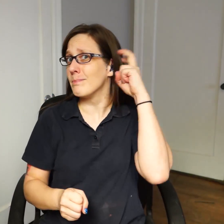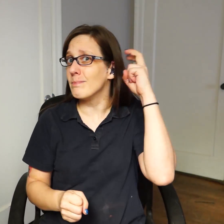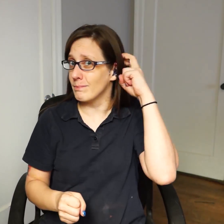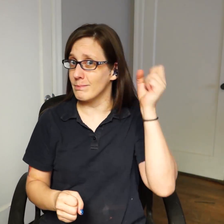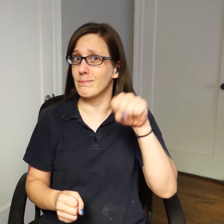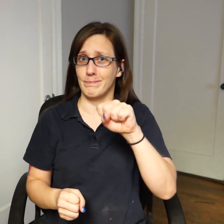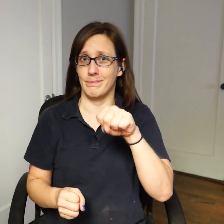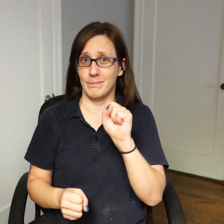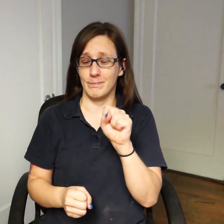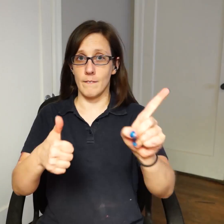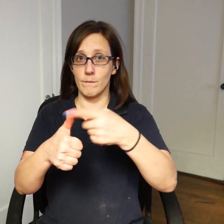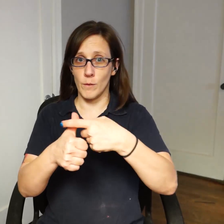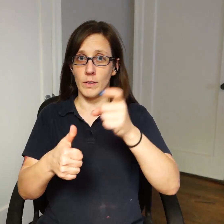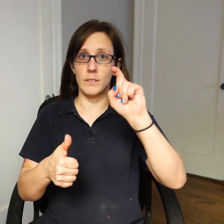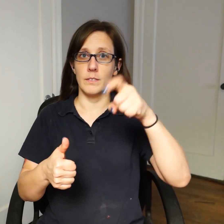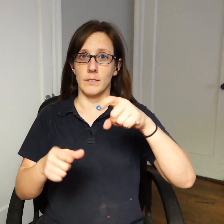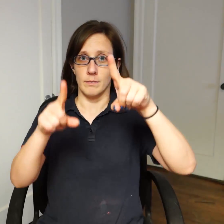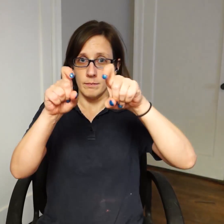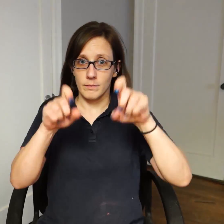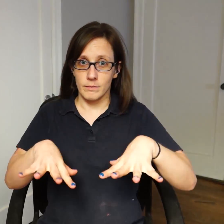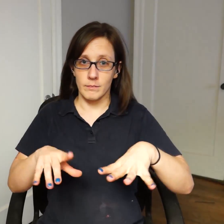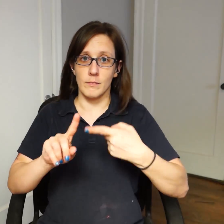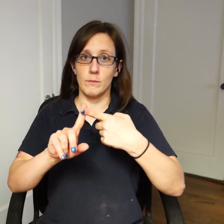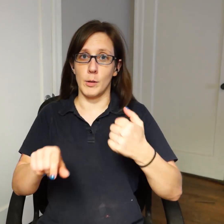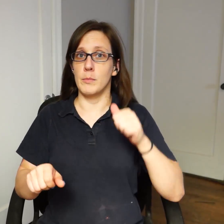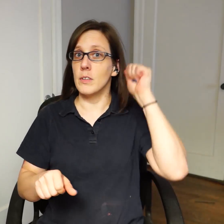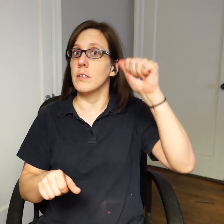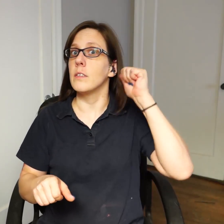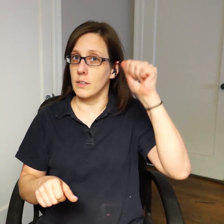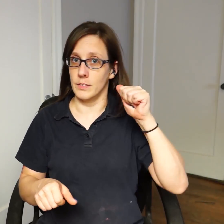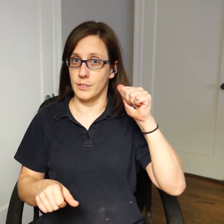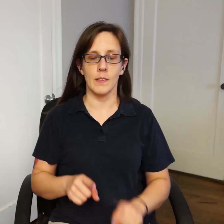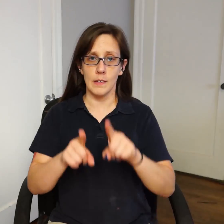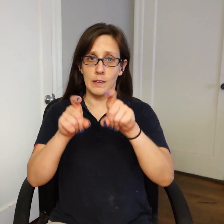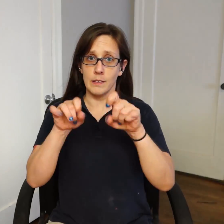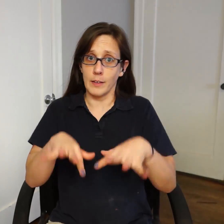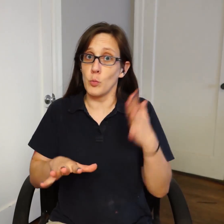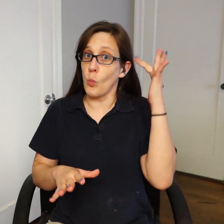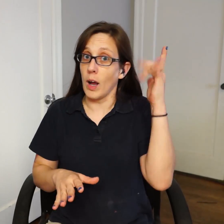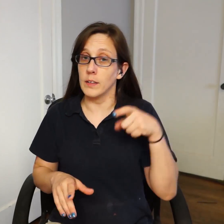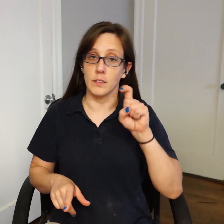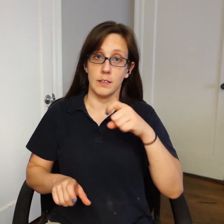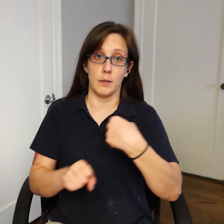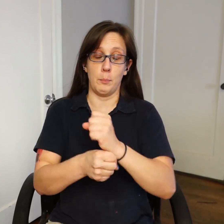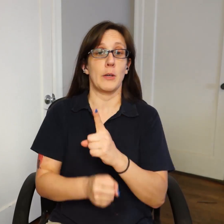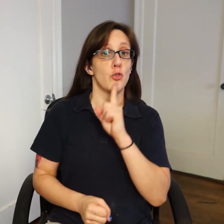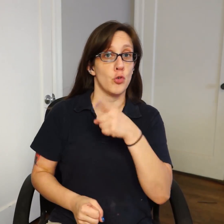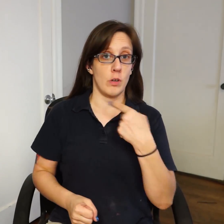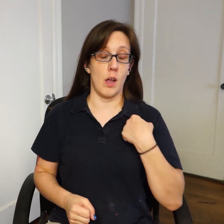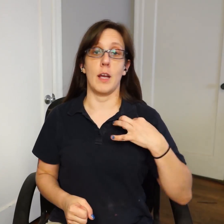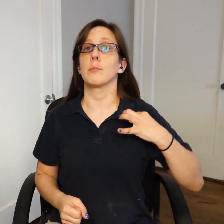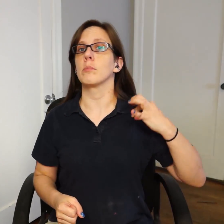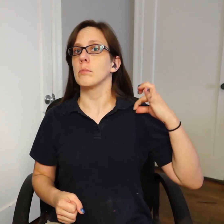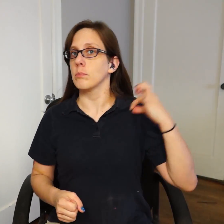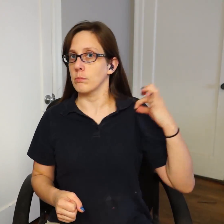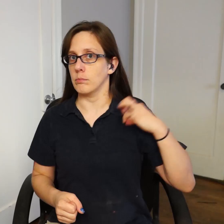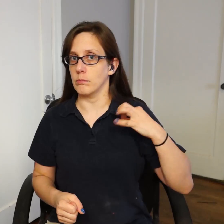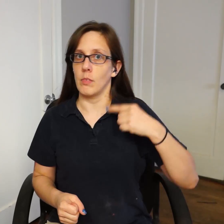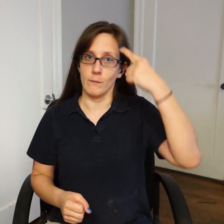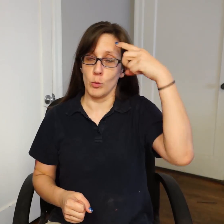implant. The first thing you have to do is go get a test from an audiologist. You have to get a test from an audiologist to make sure you are a